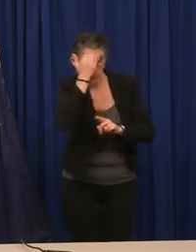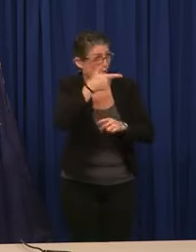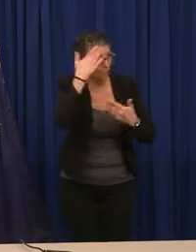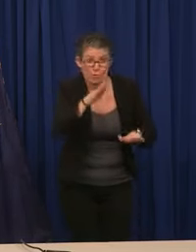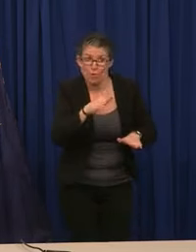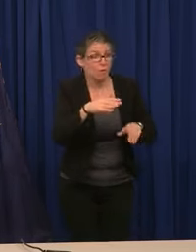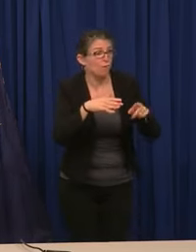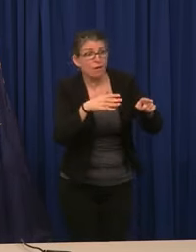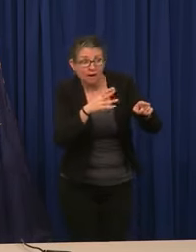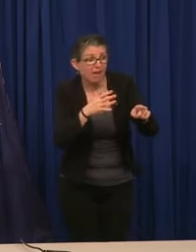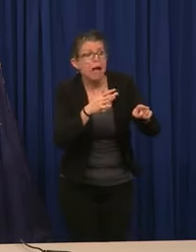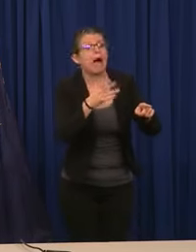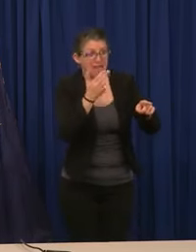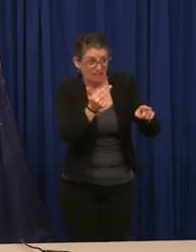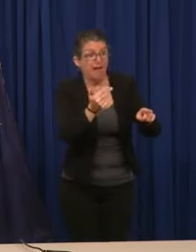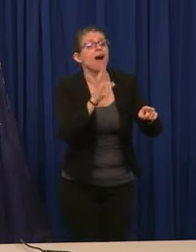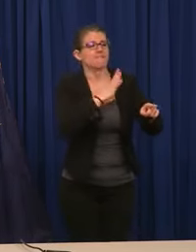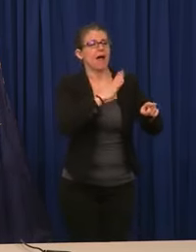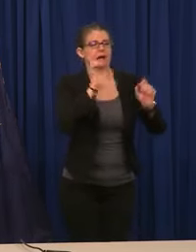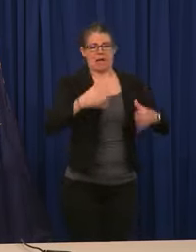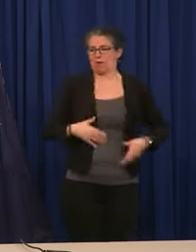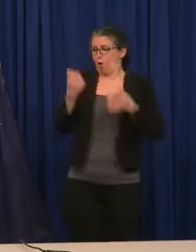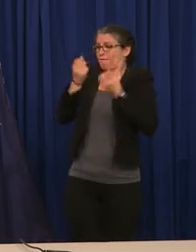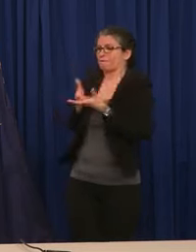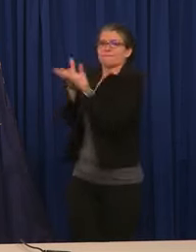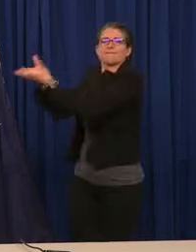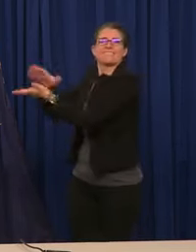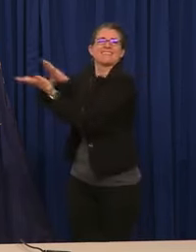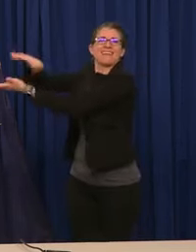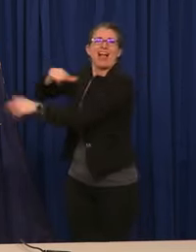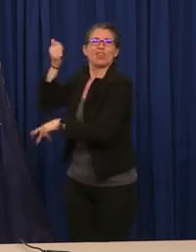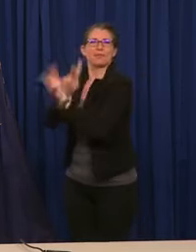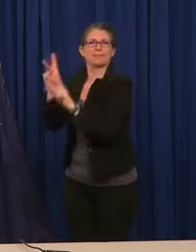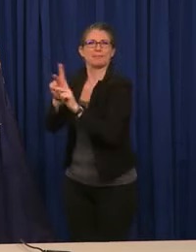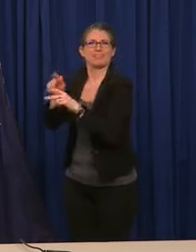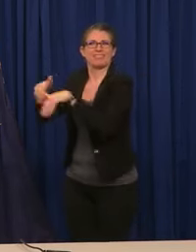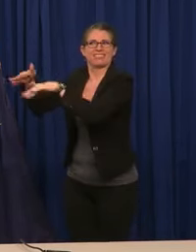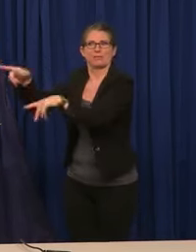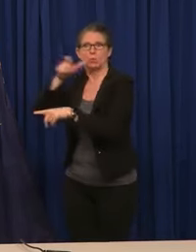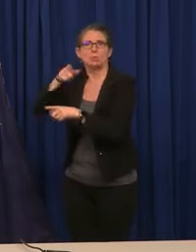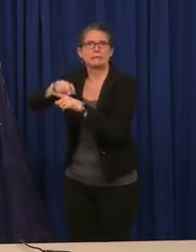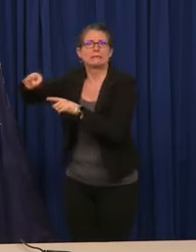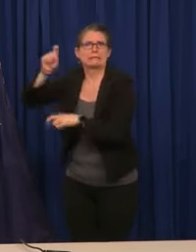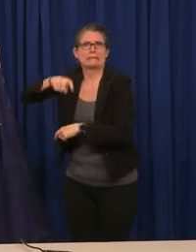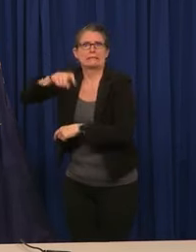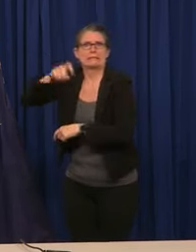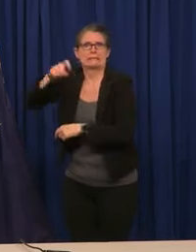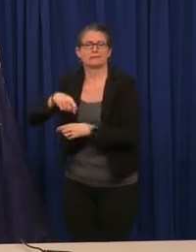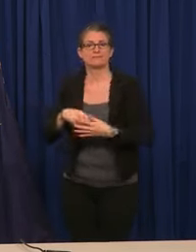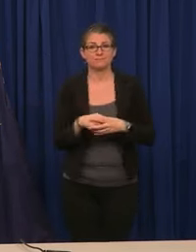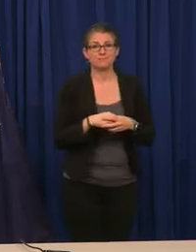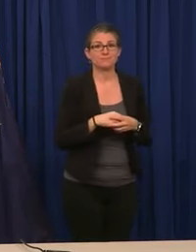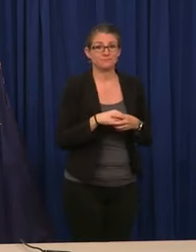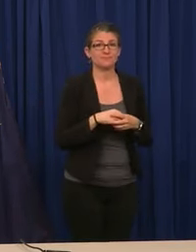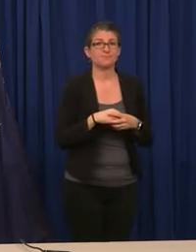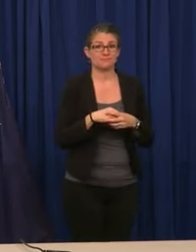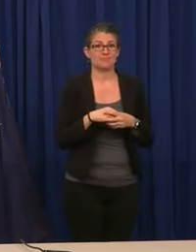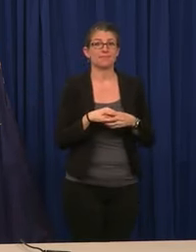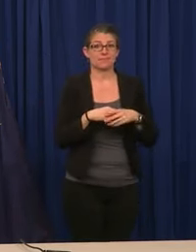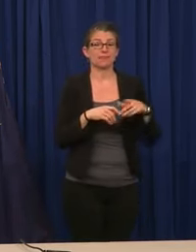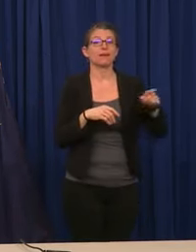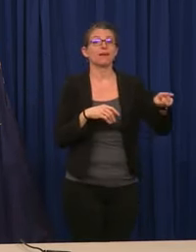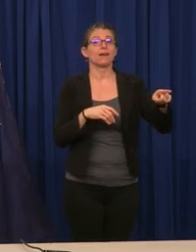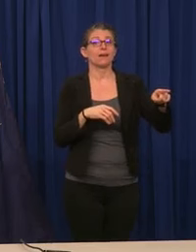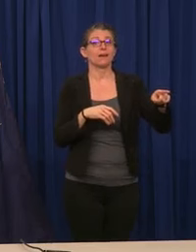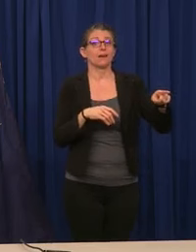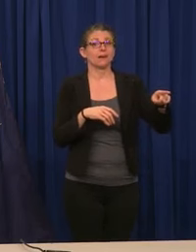resource for patients who test positive. I'll have many more details to come in the next coming days in terms